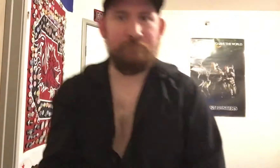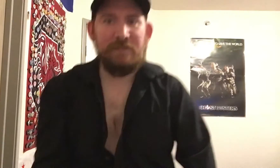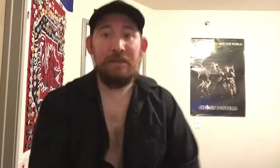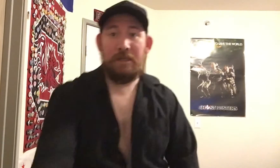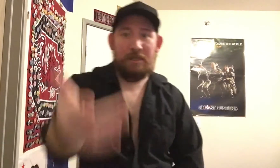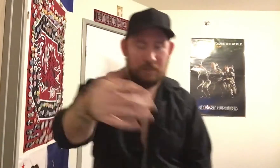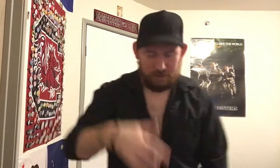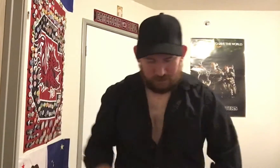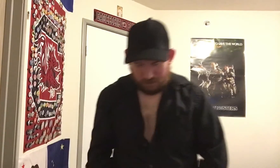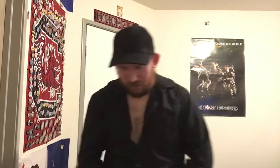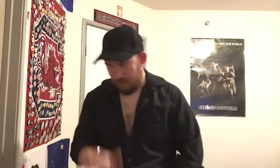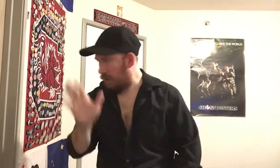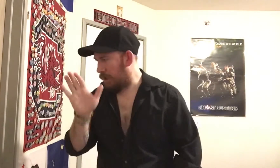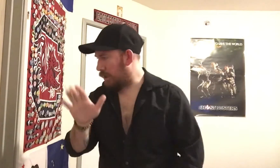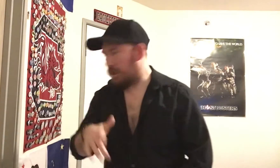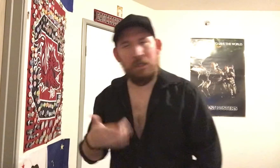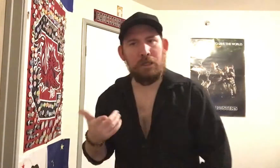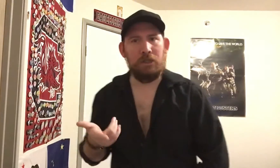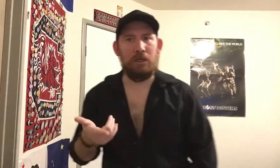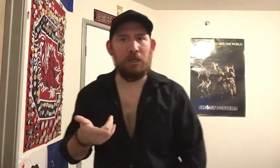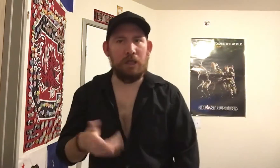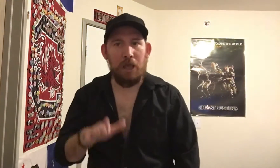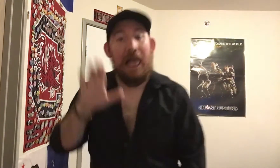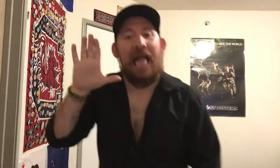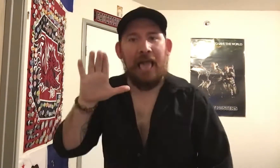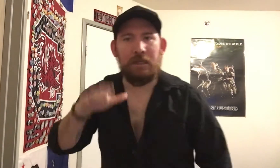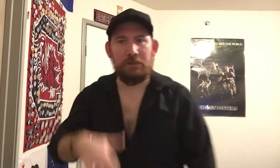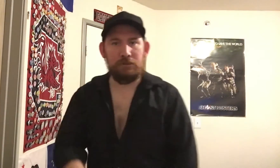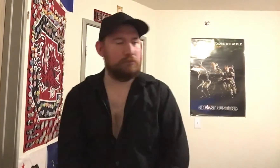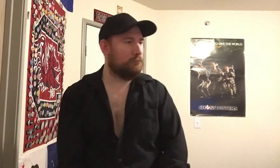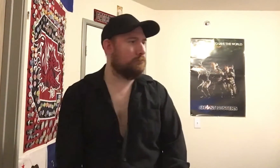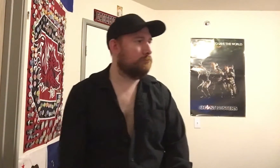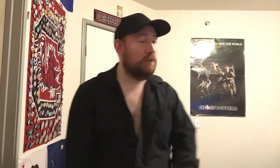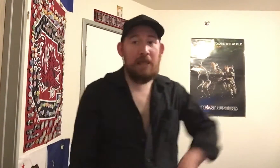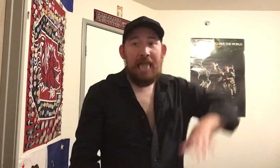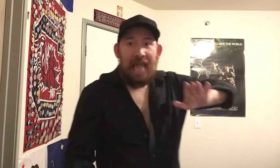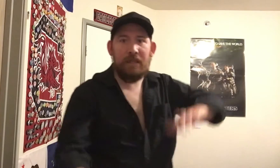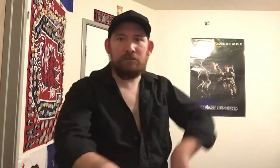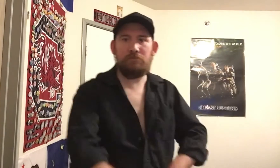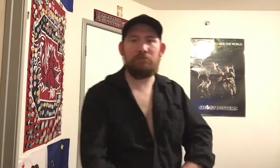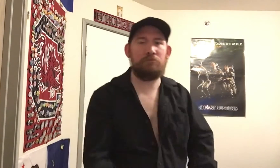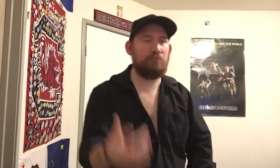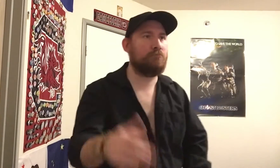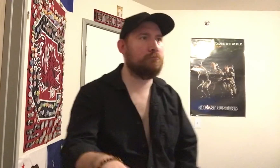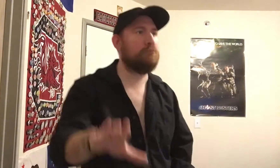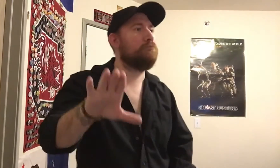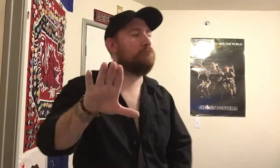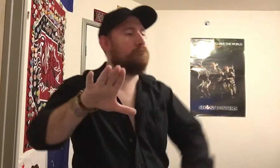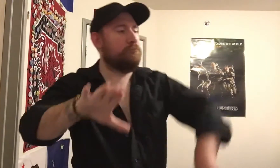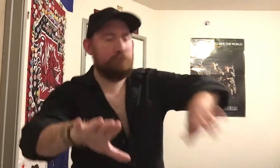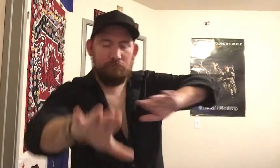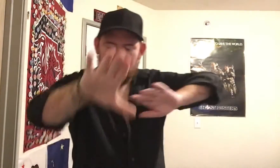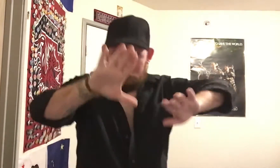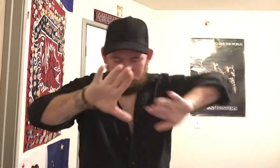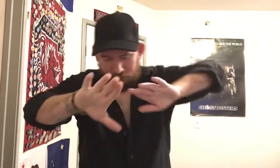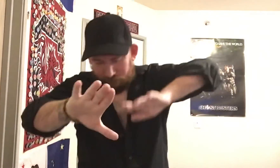I'm hotter than 100 degrees. A lot of bread, no sesame seeds. If I'm in your city, I'm